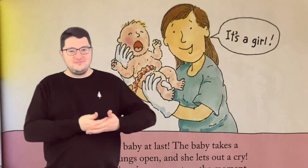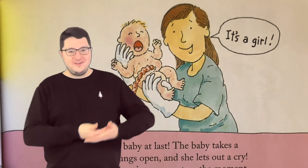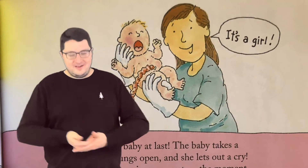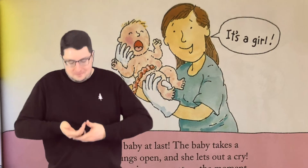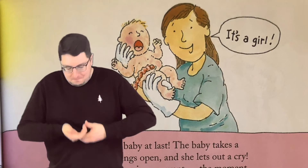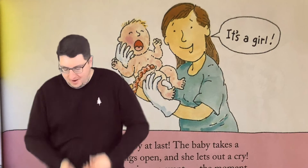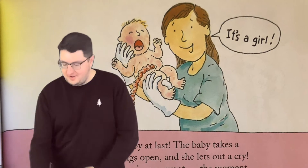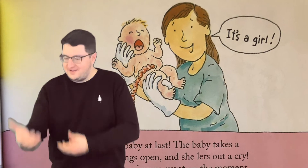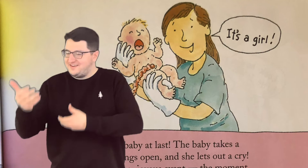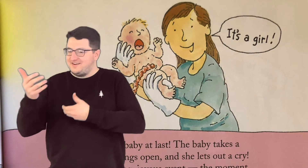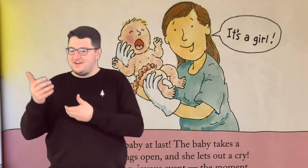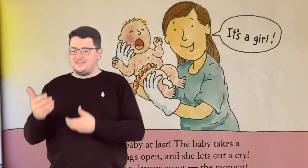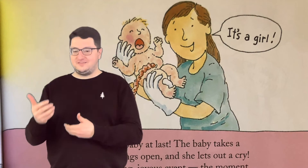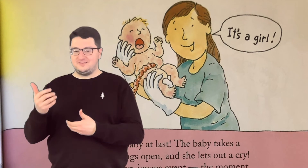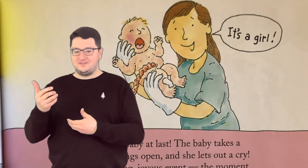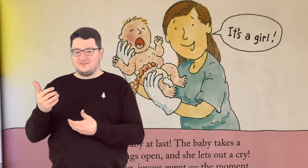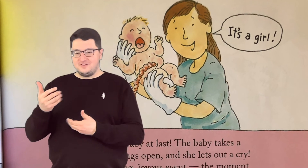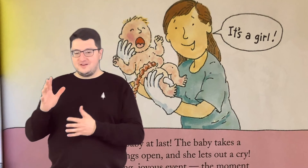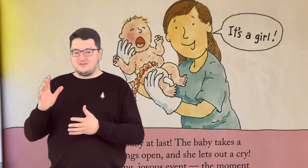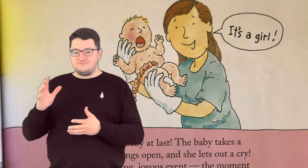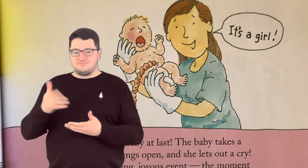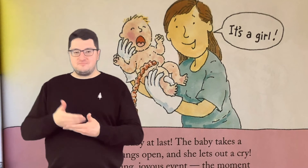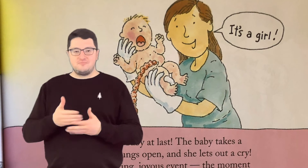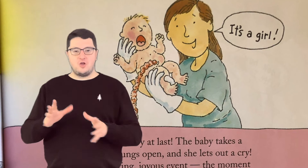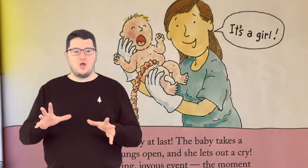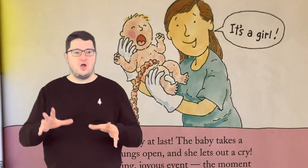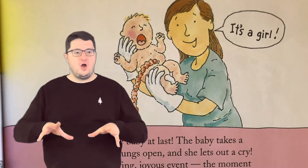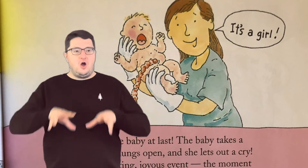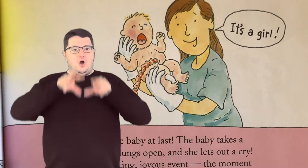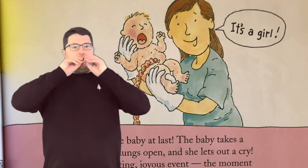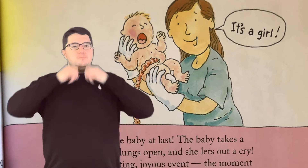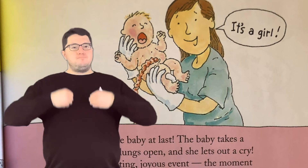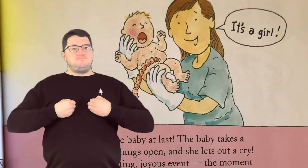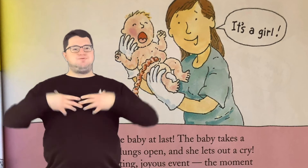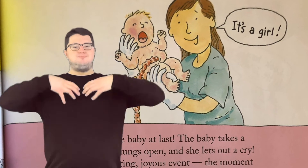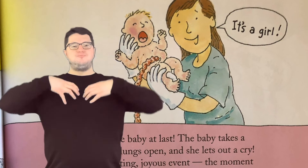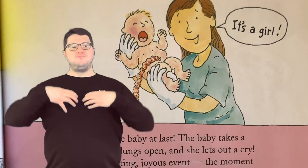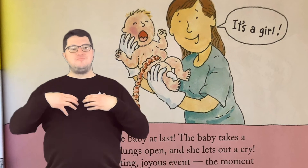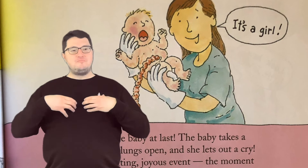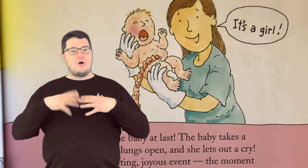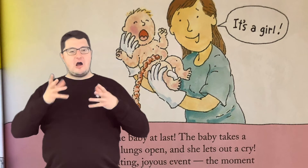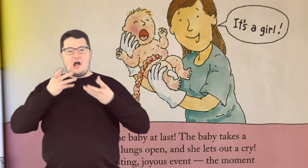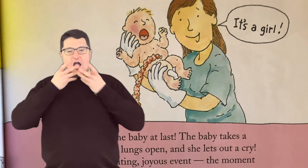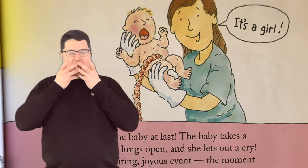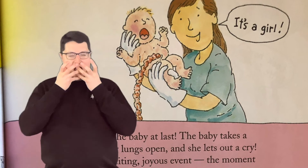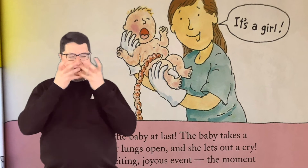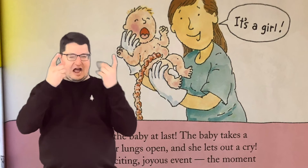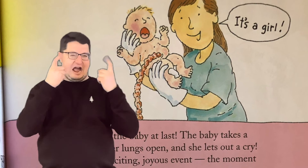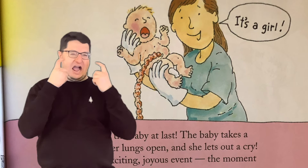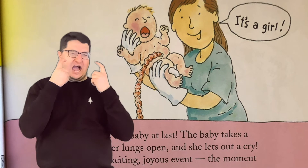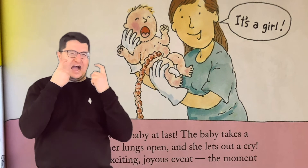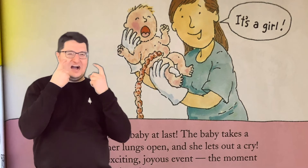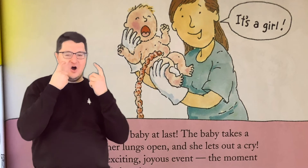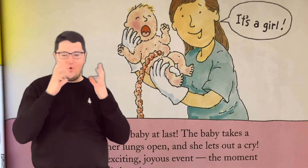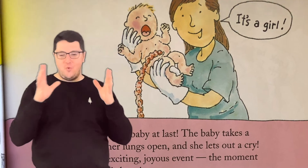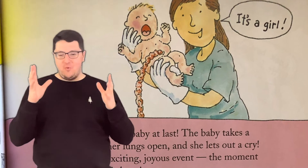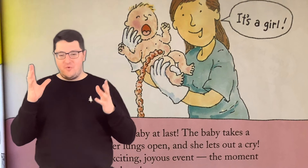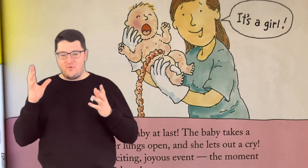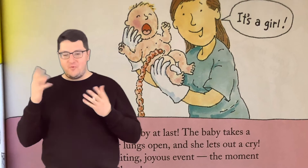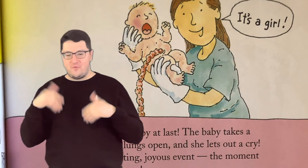Out comes the baby at last. The baby takes a first breath, her lungs open, and she lets out a cry.